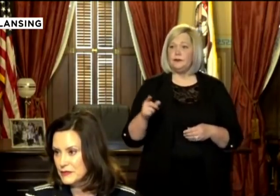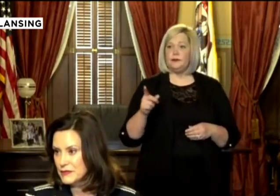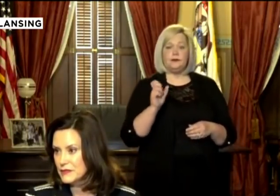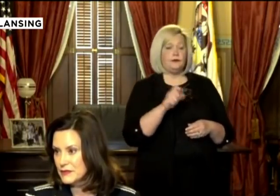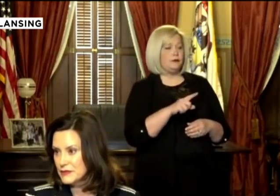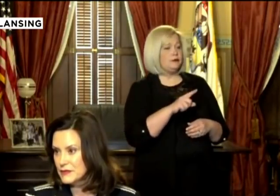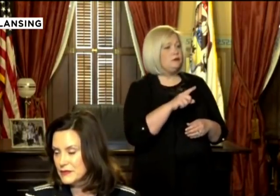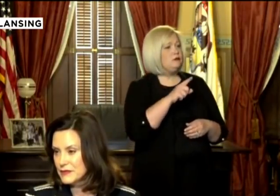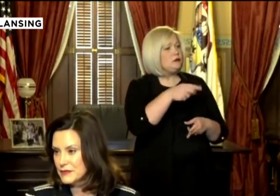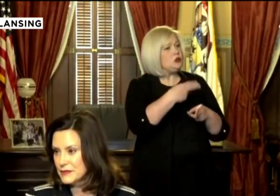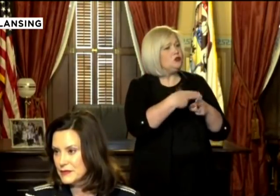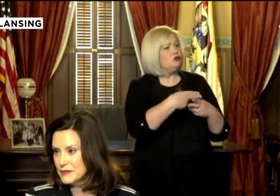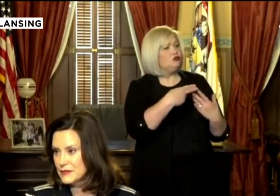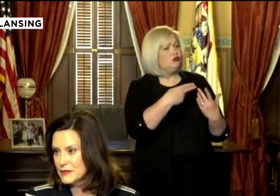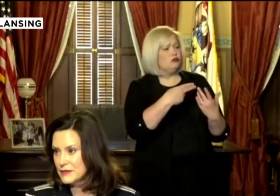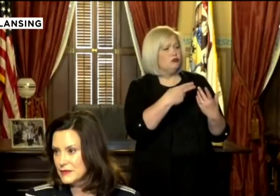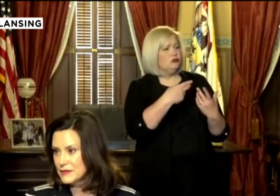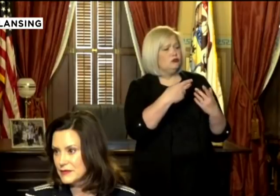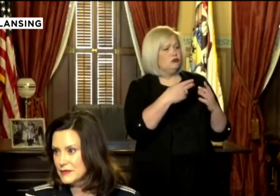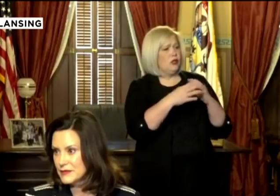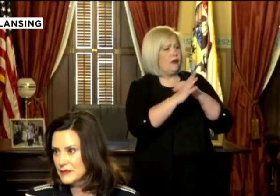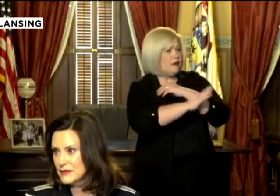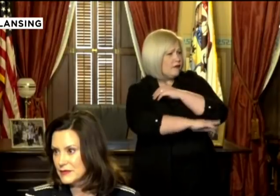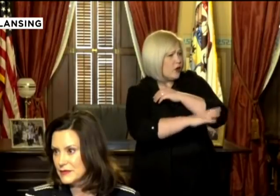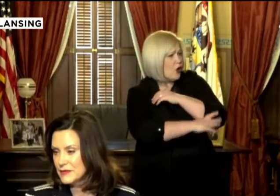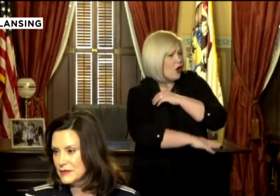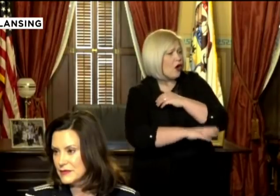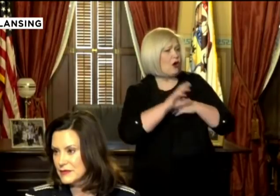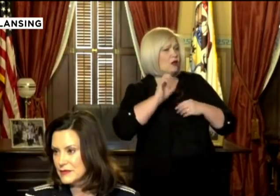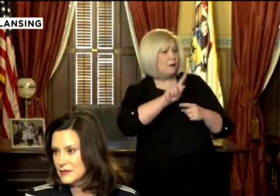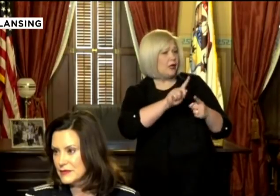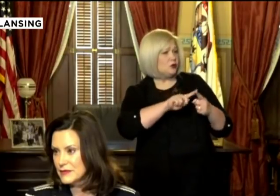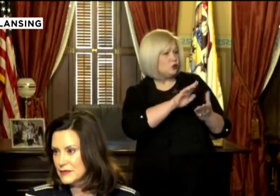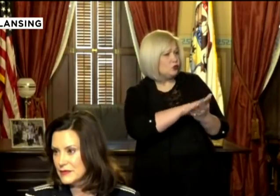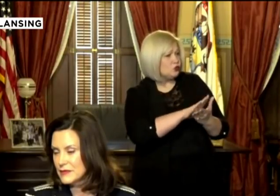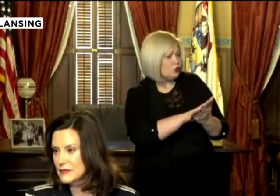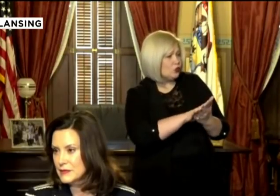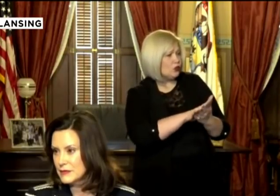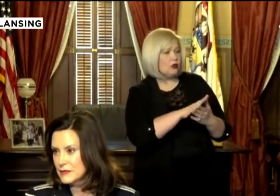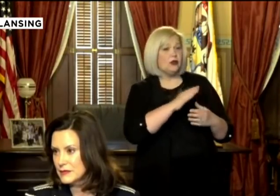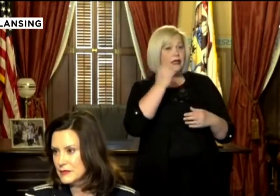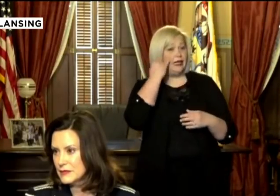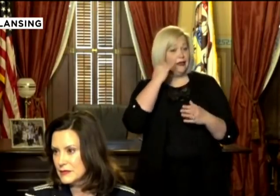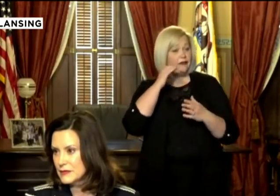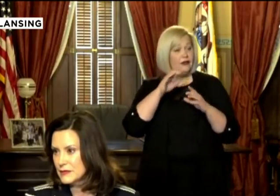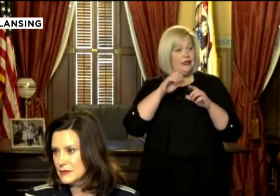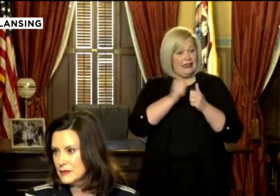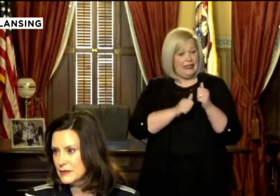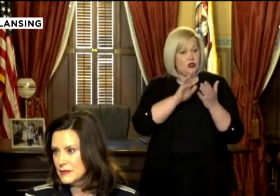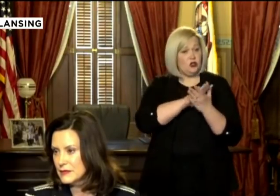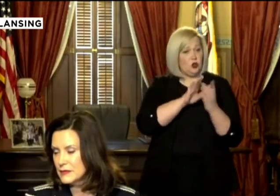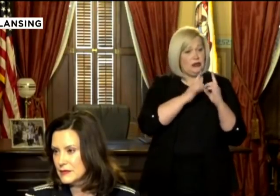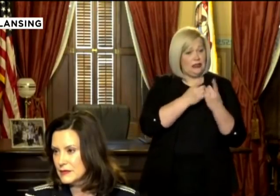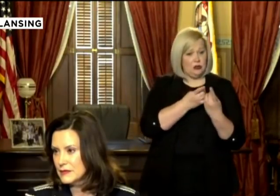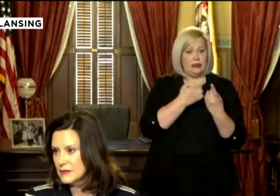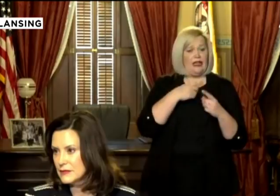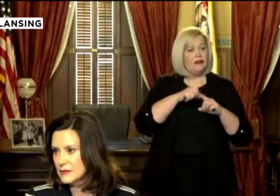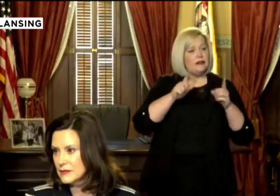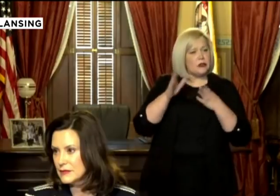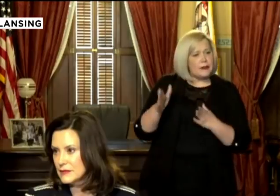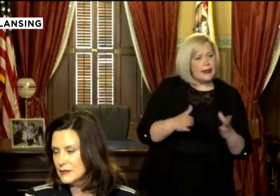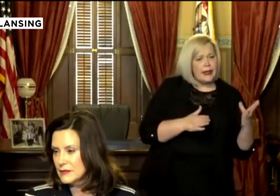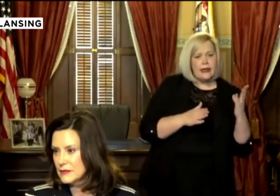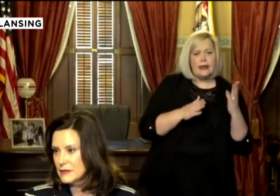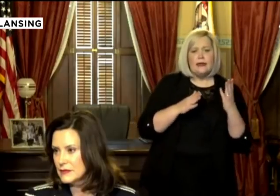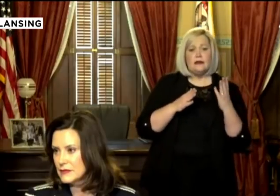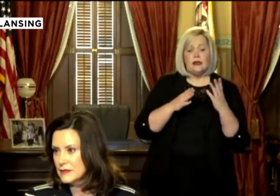and coming back. If districts have different plans, they have different access, so you could have a district where most people